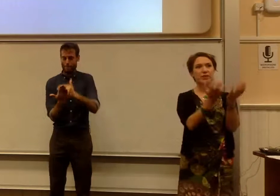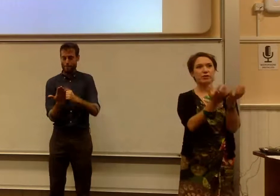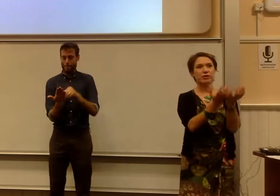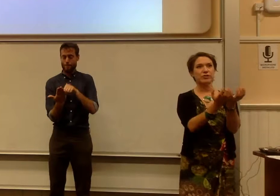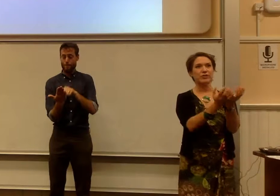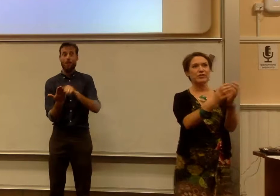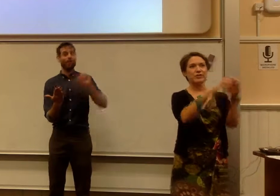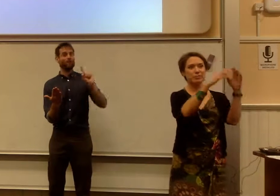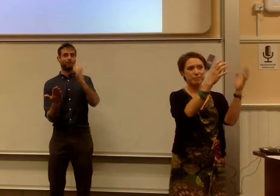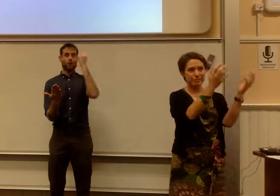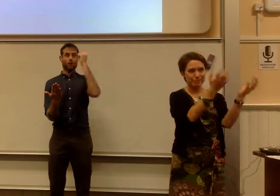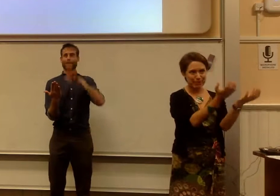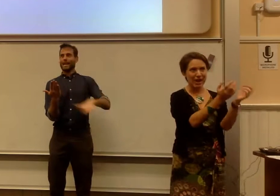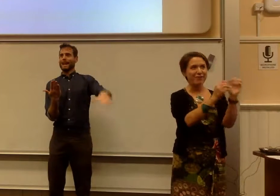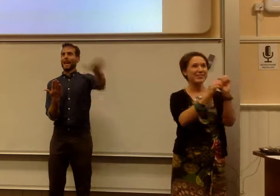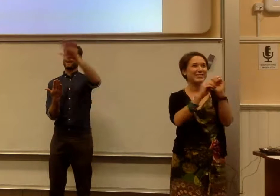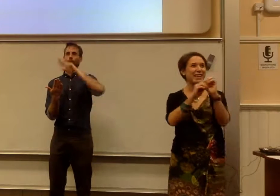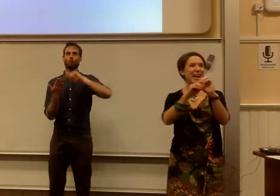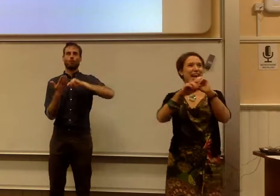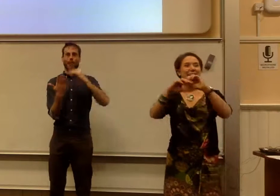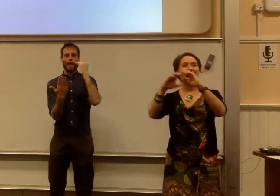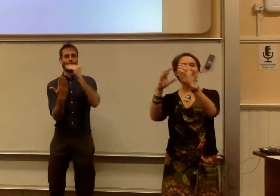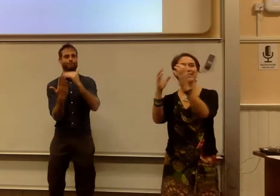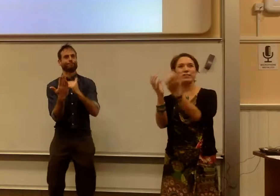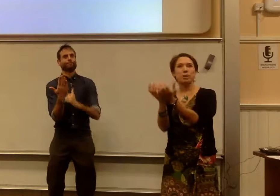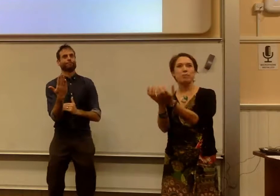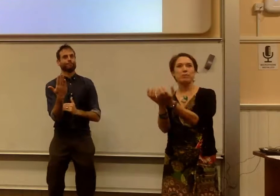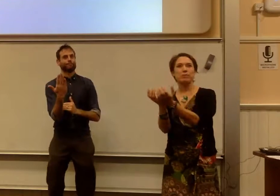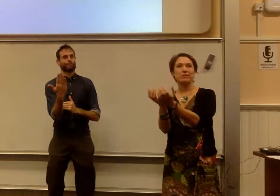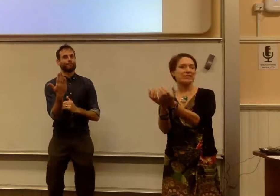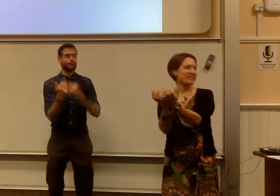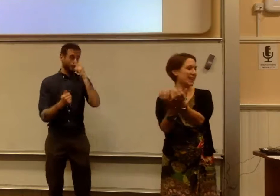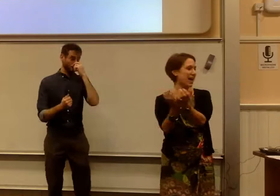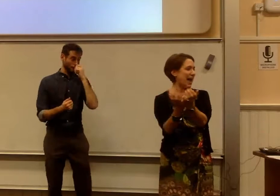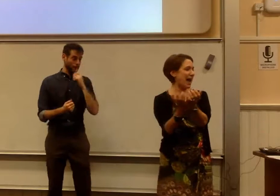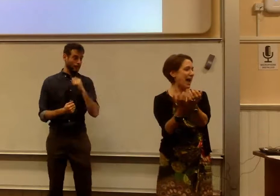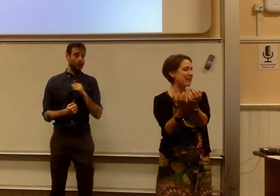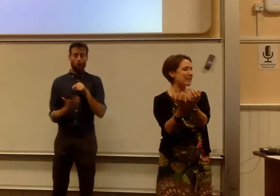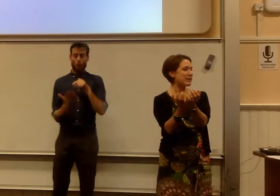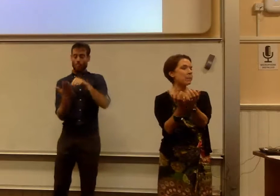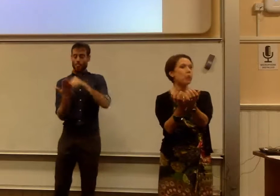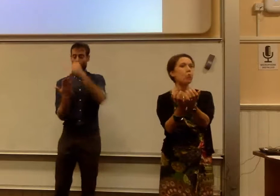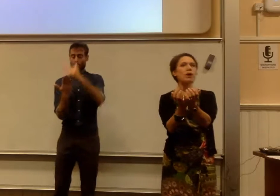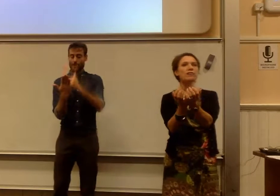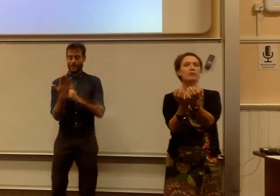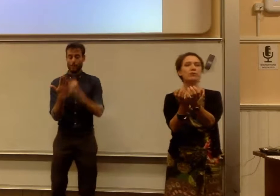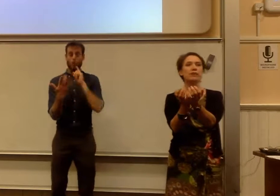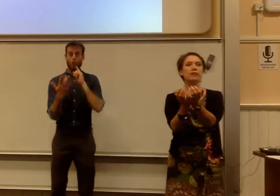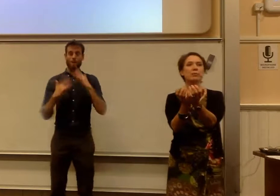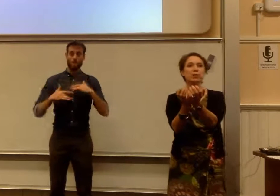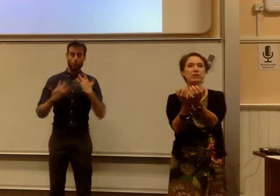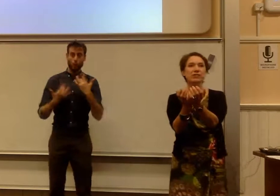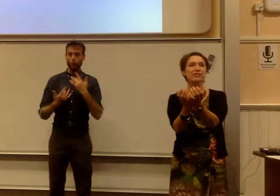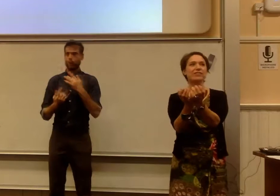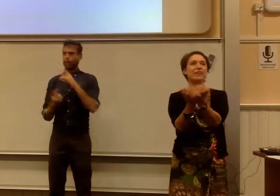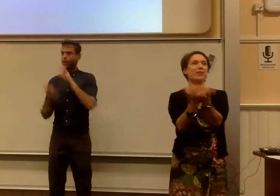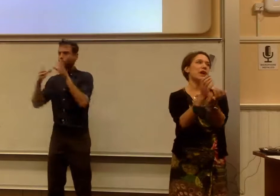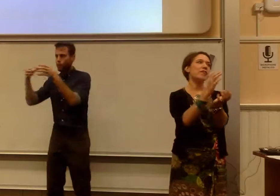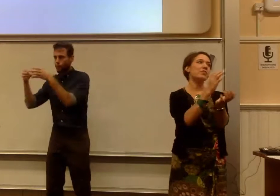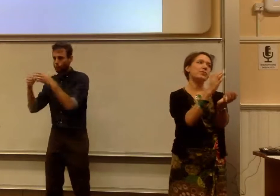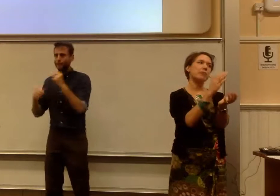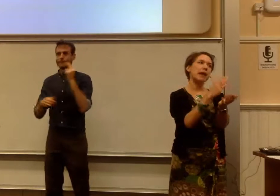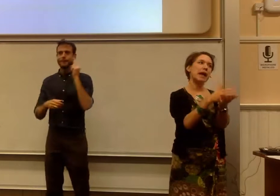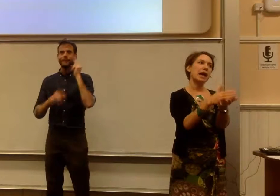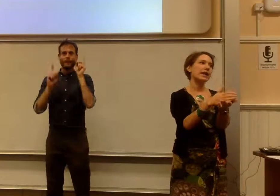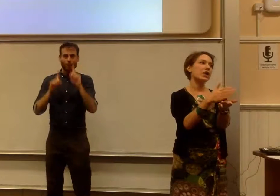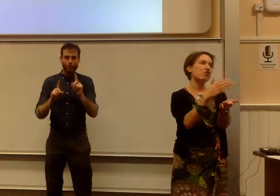deaf BSL users, and parents, and the public bodies. And while it's really important